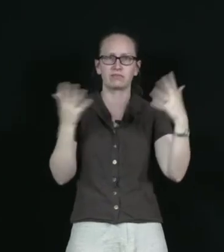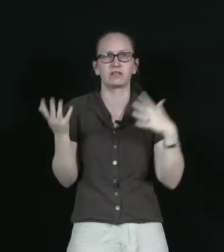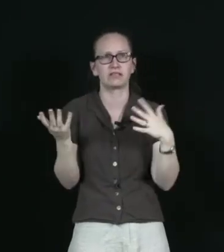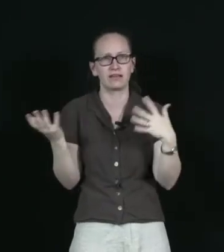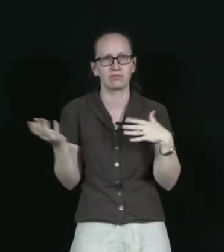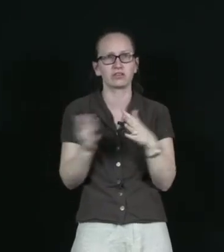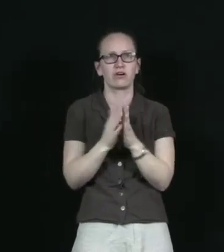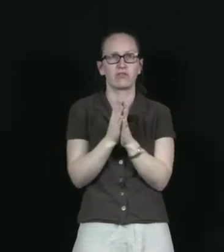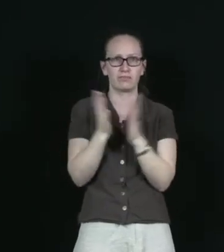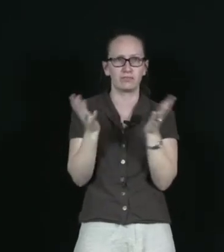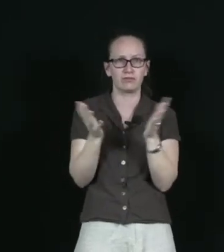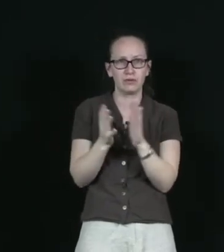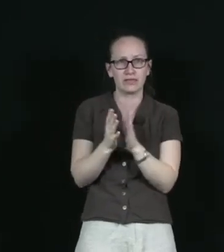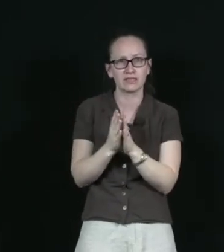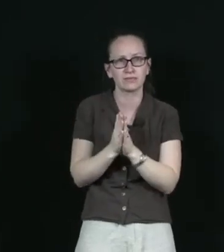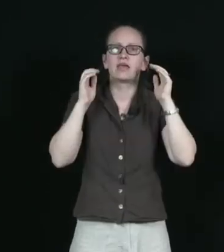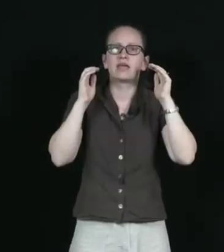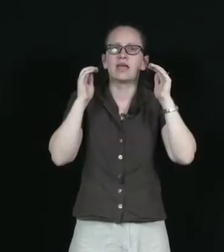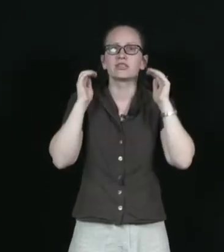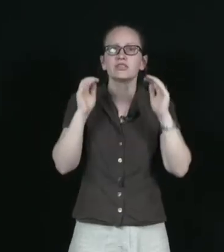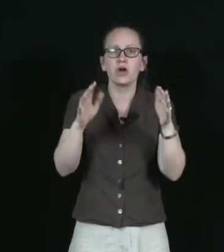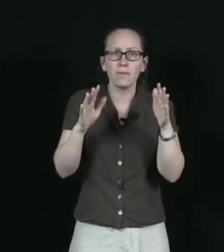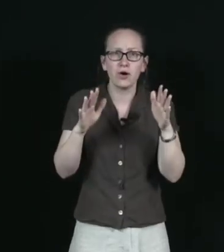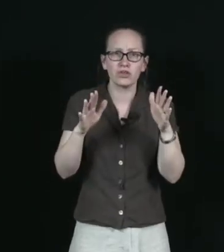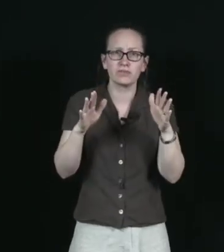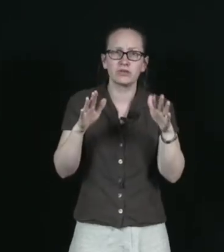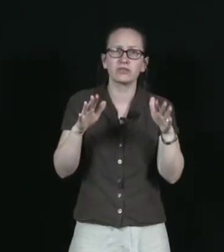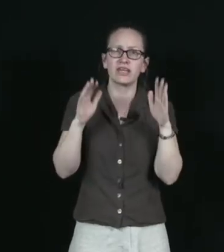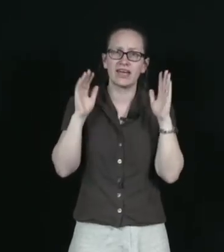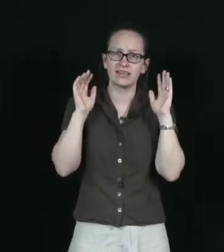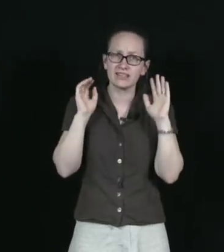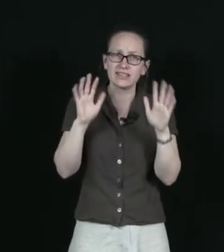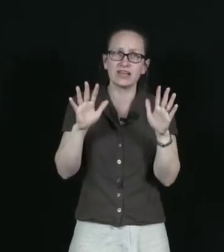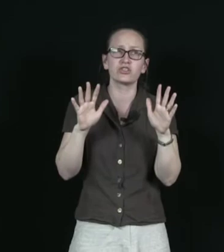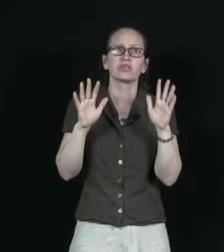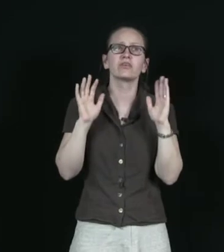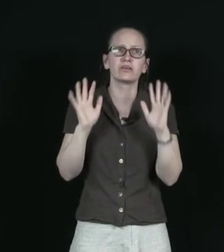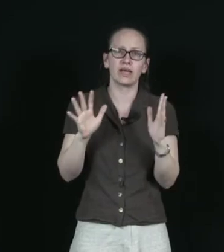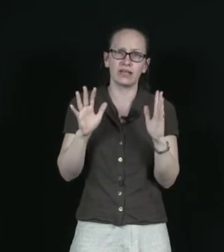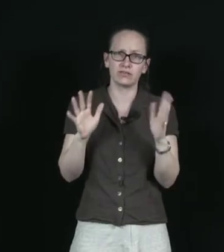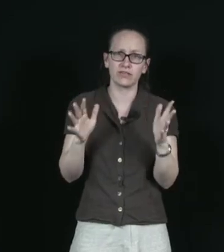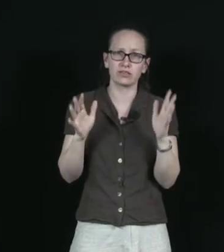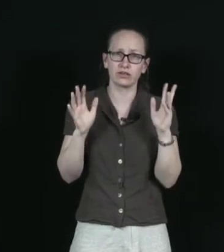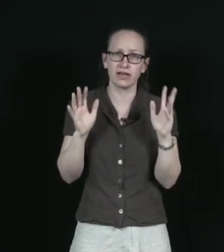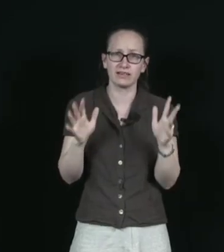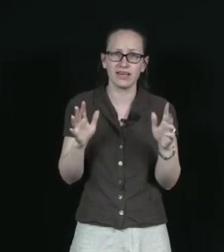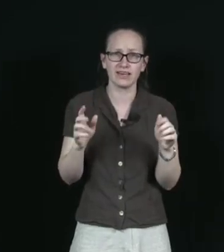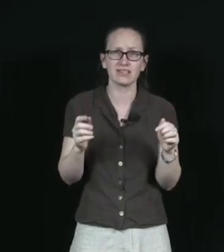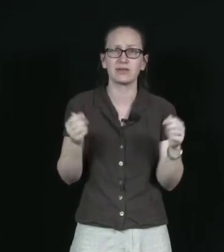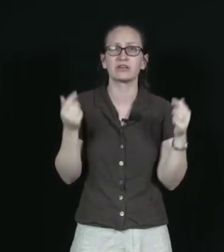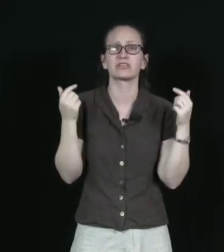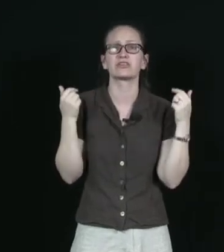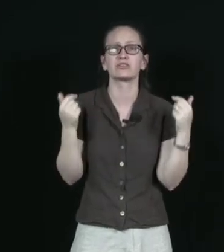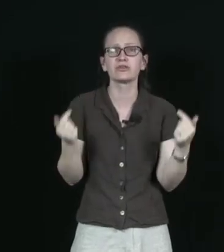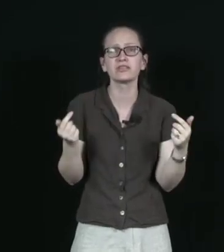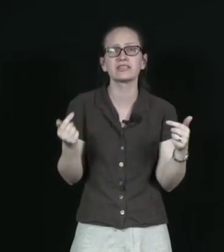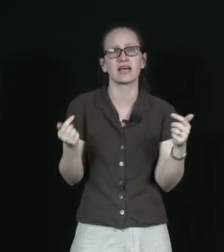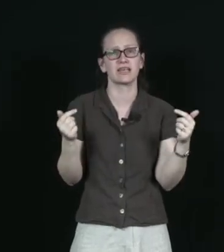different levels of performance. It's not possible to get an extension on any of these online tests, because as soon as that